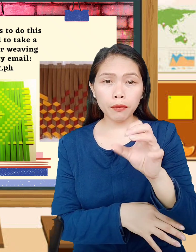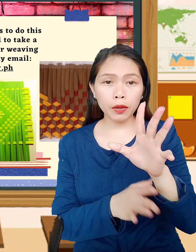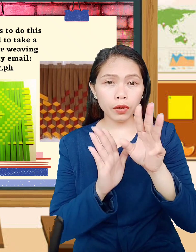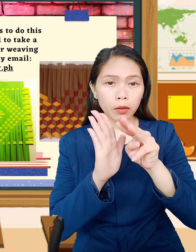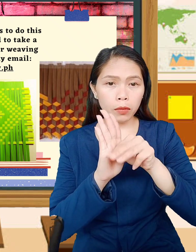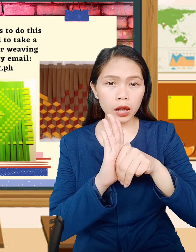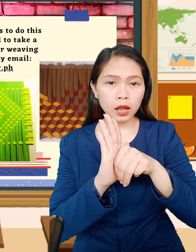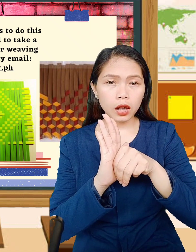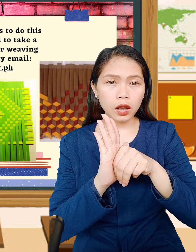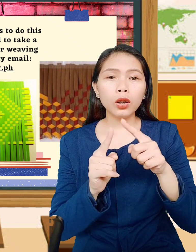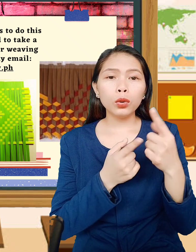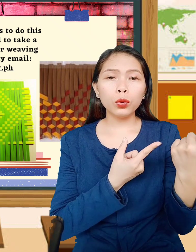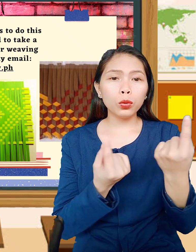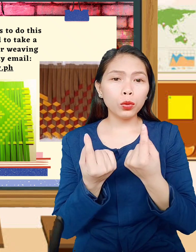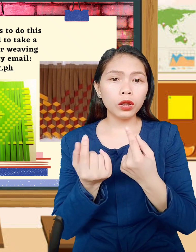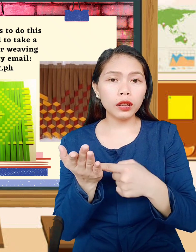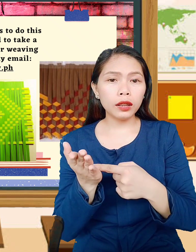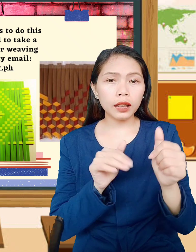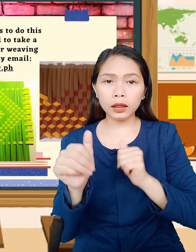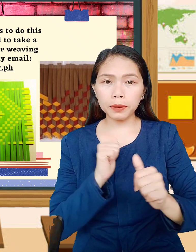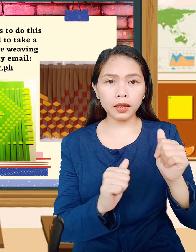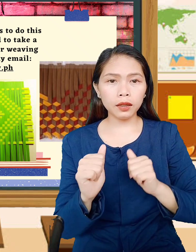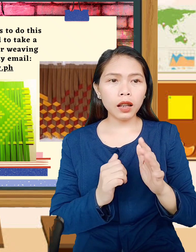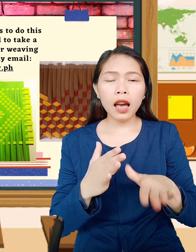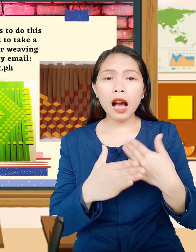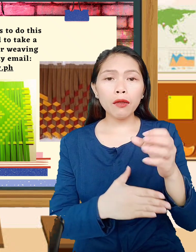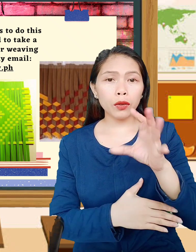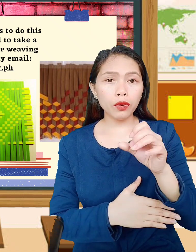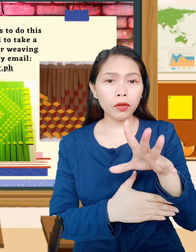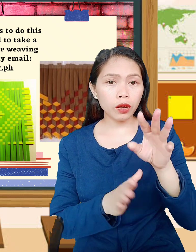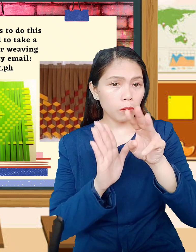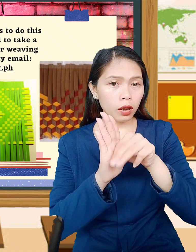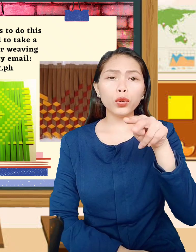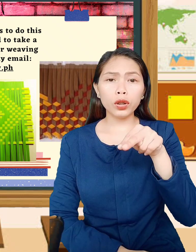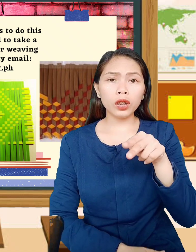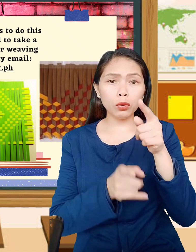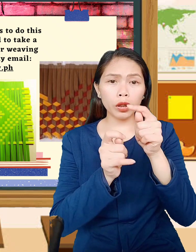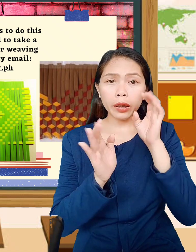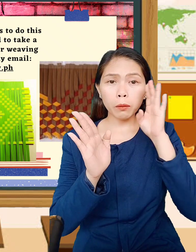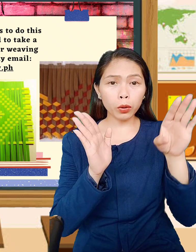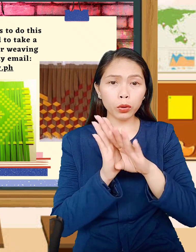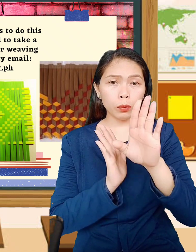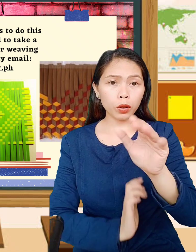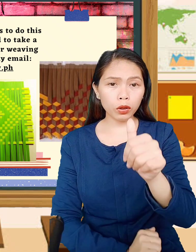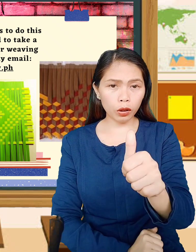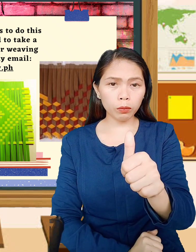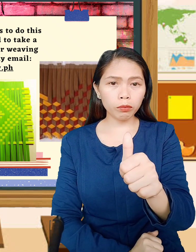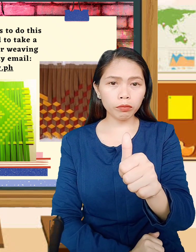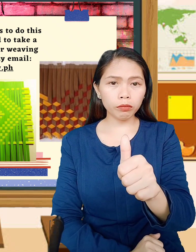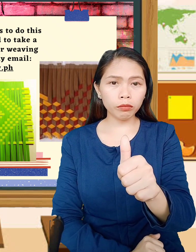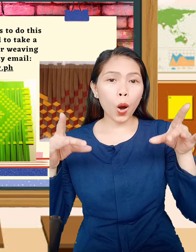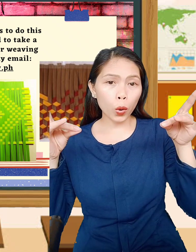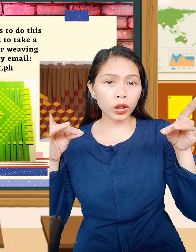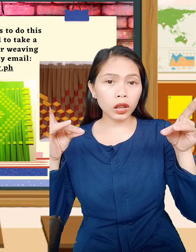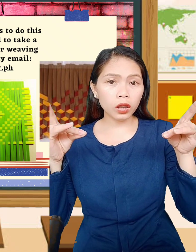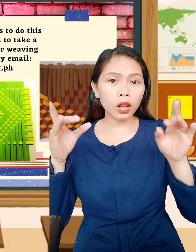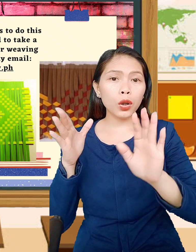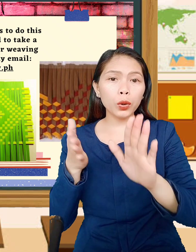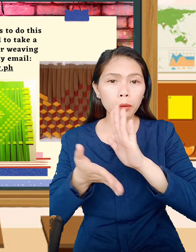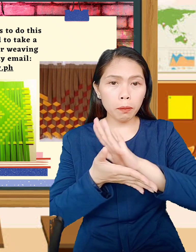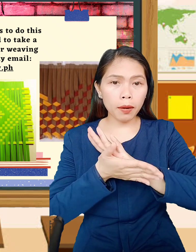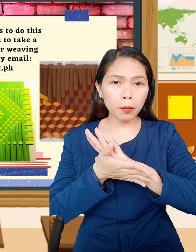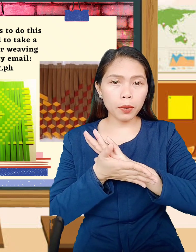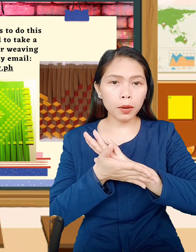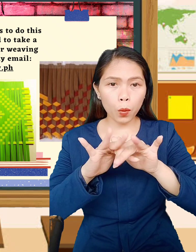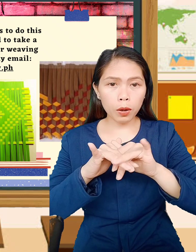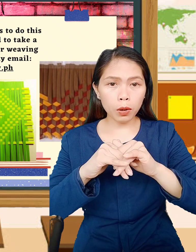Reminders. You are given 15 minutes to do this activity. After 15 minutes, you need to take a photo of